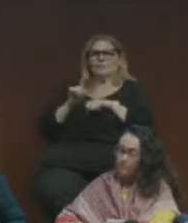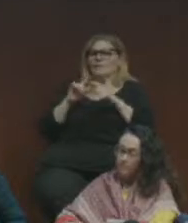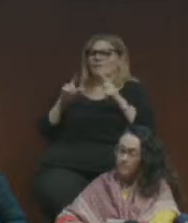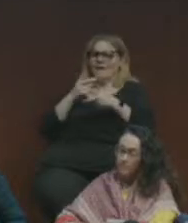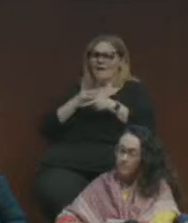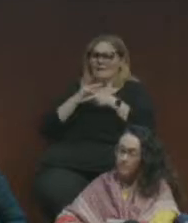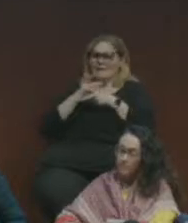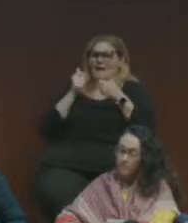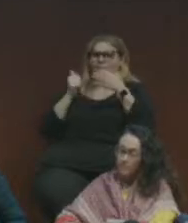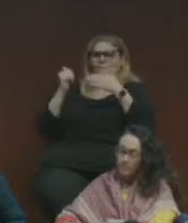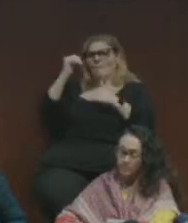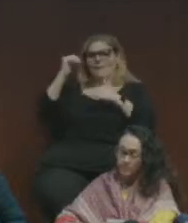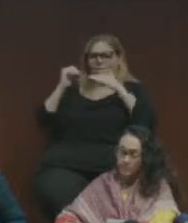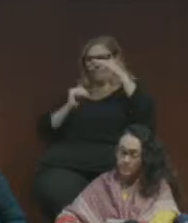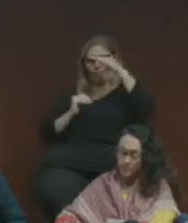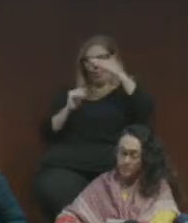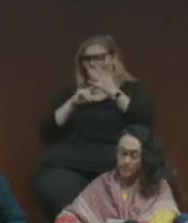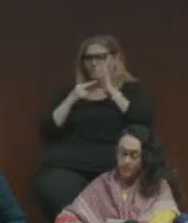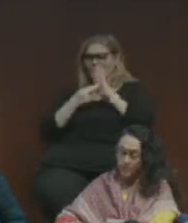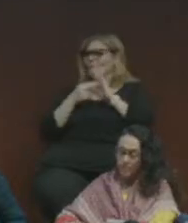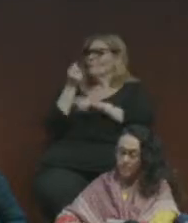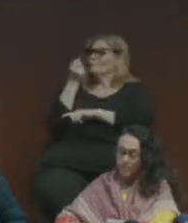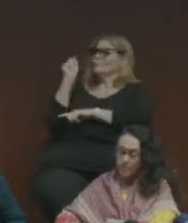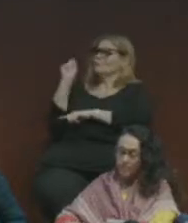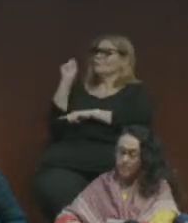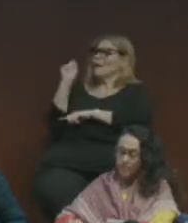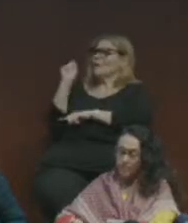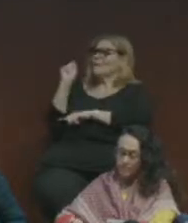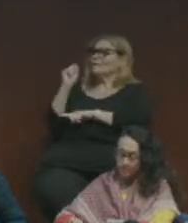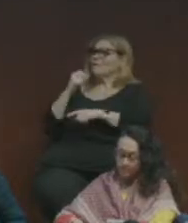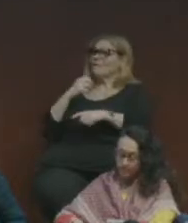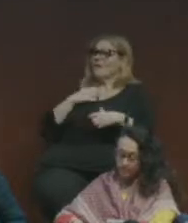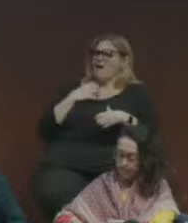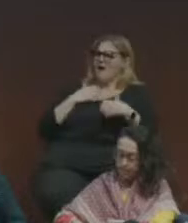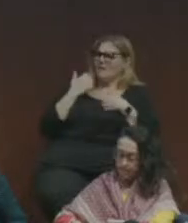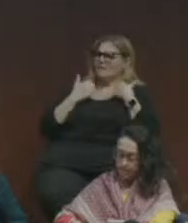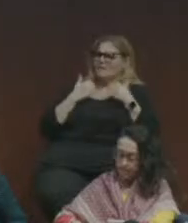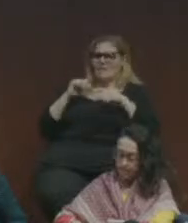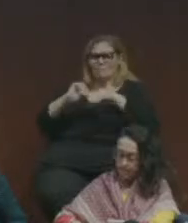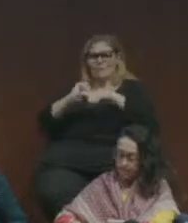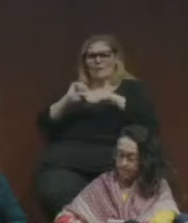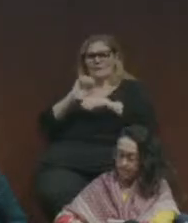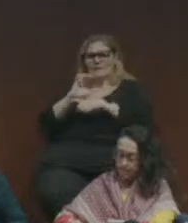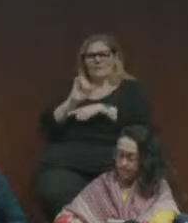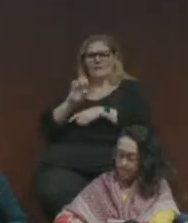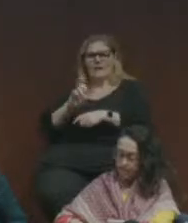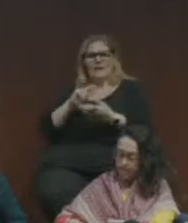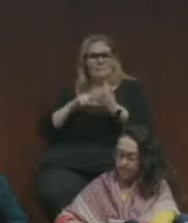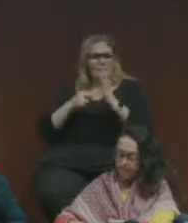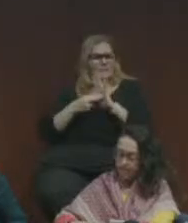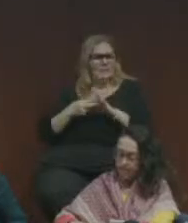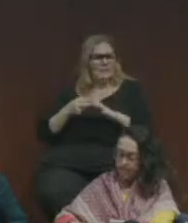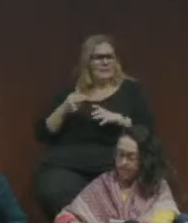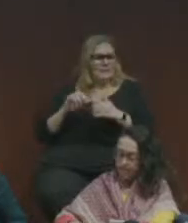care from above and below. What does the radical possibility of care and the praxis of care mean? And why are we even, how do we enter